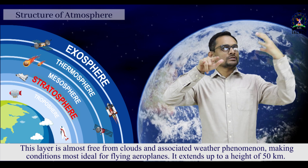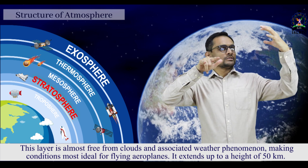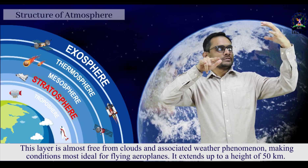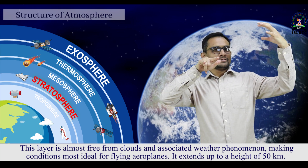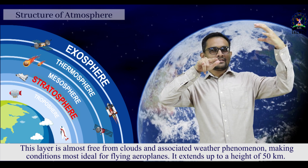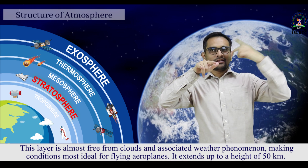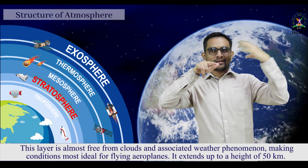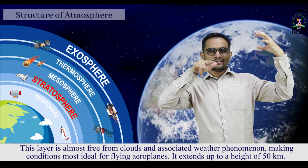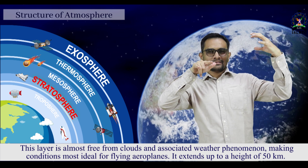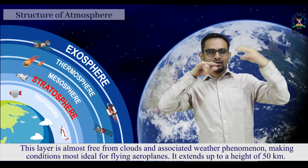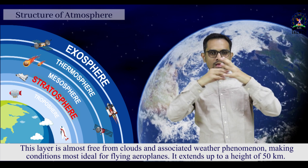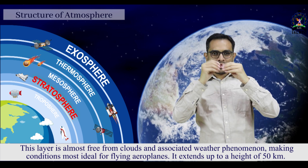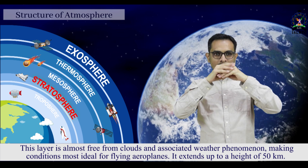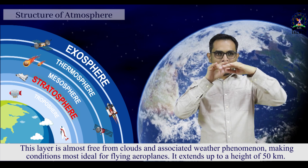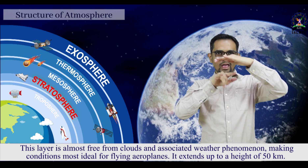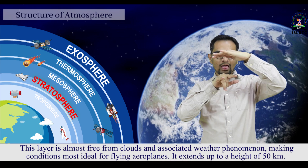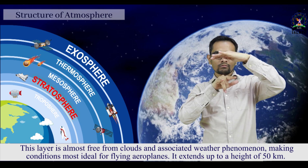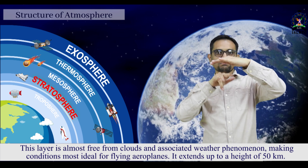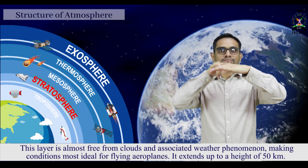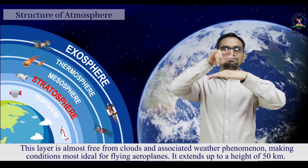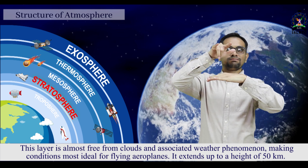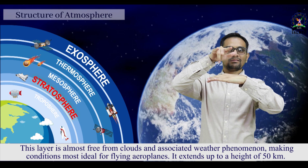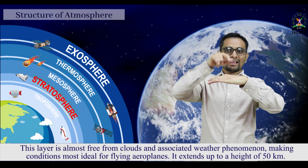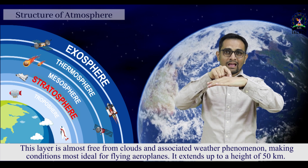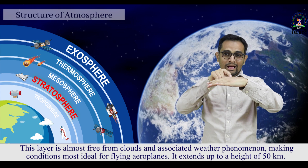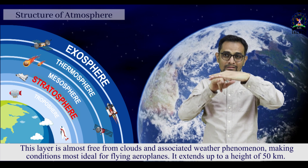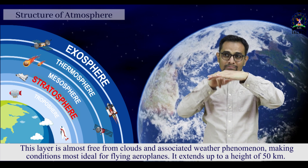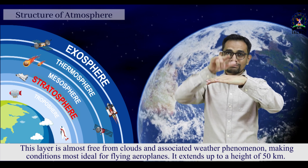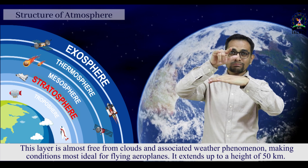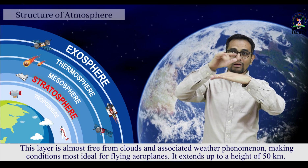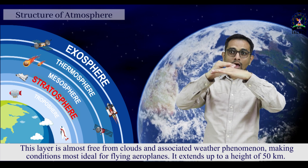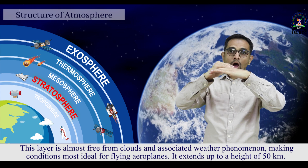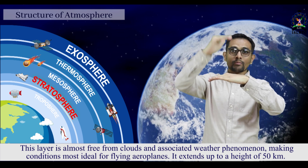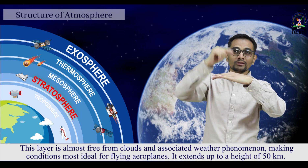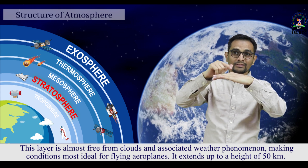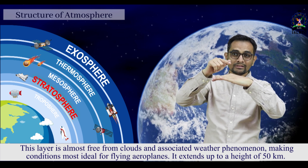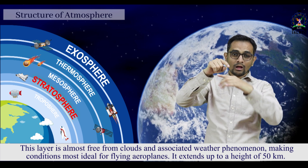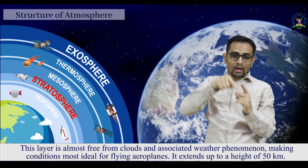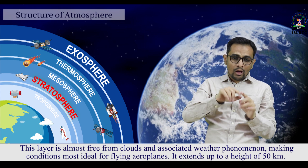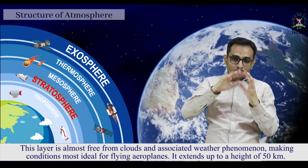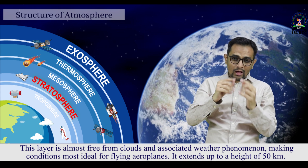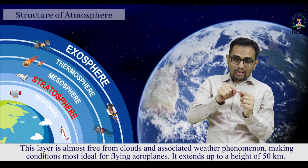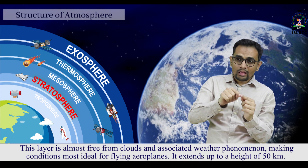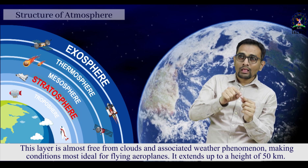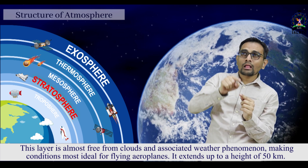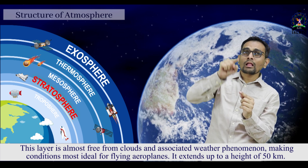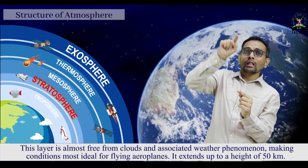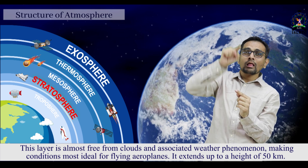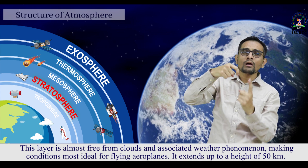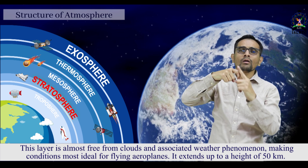weathers phenomena, making conditions most ideal for flying aeroplanes. It extends up to